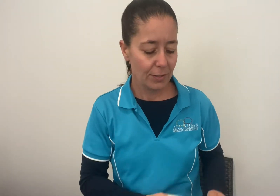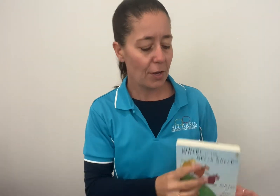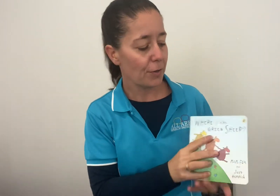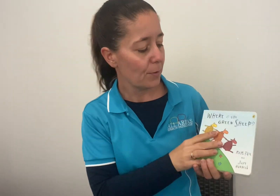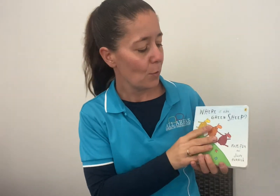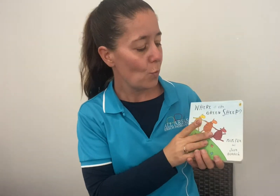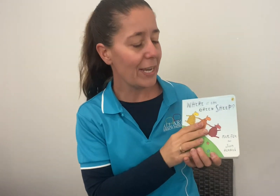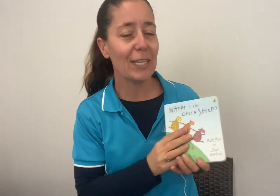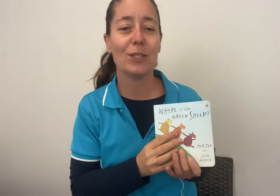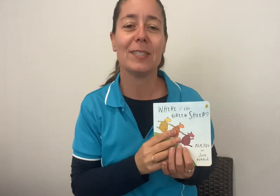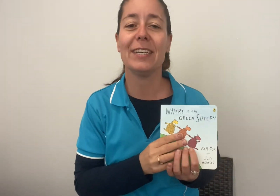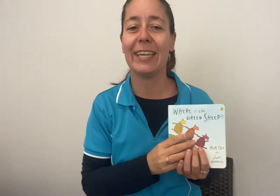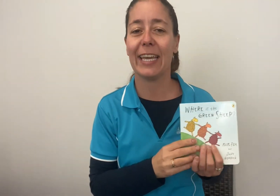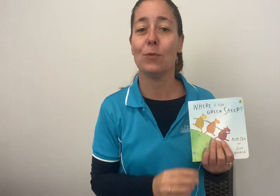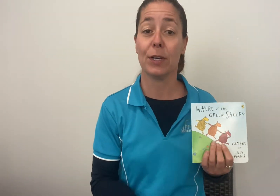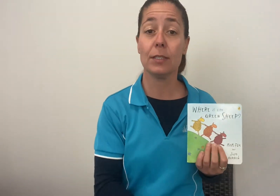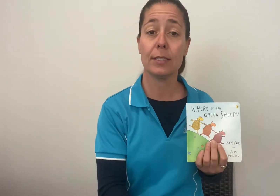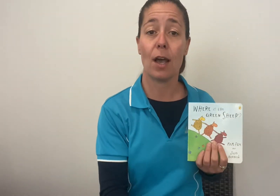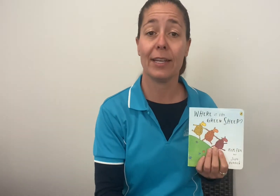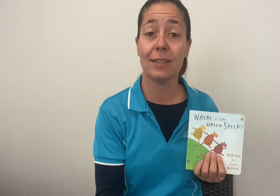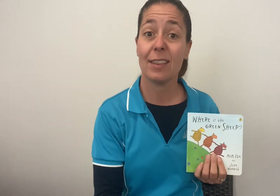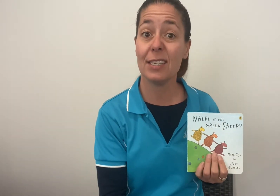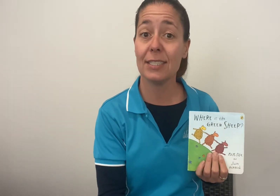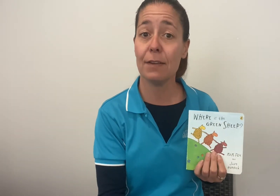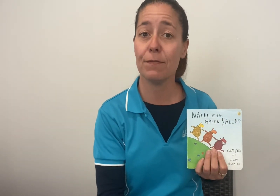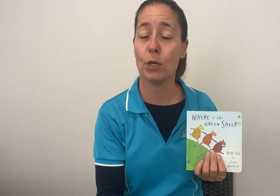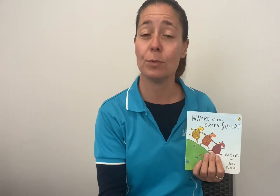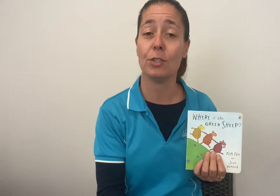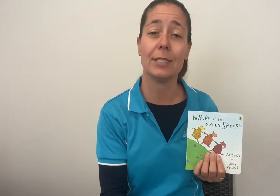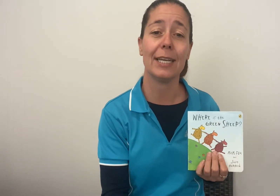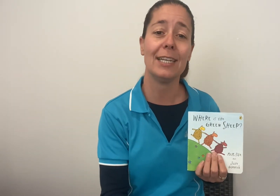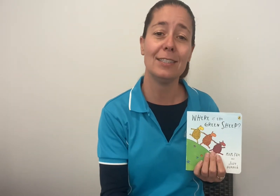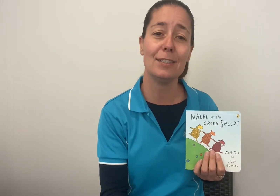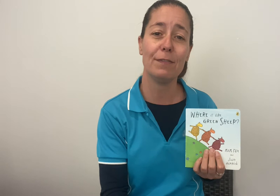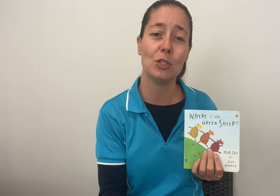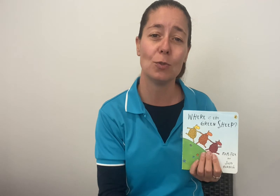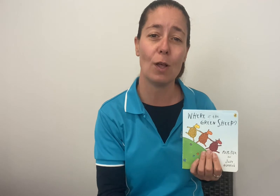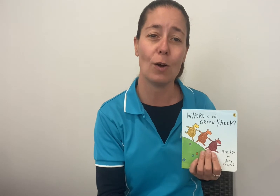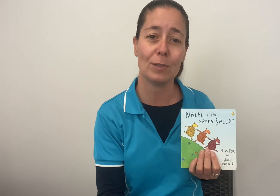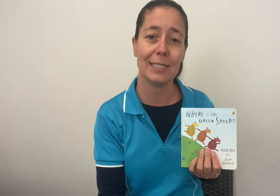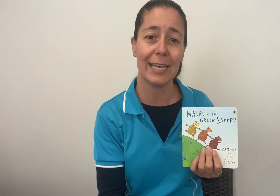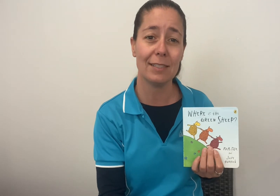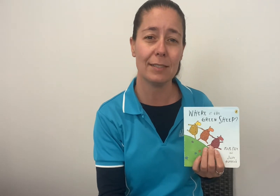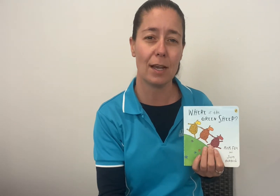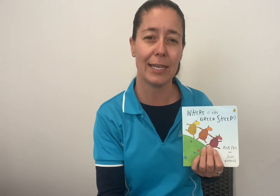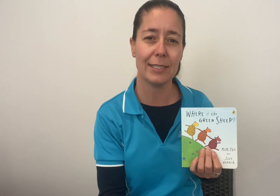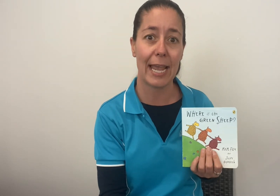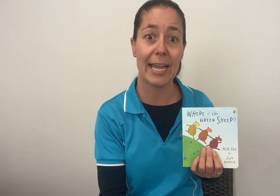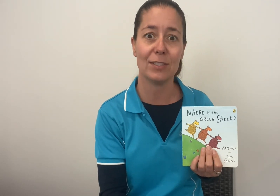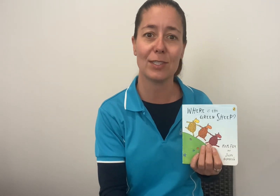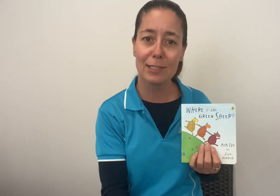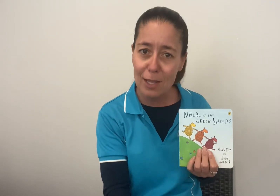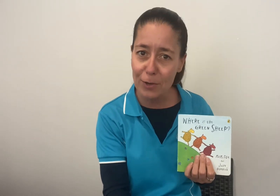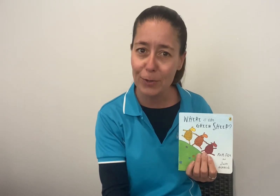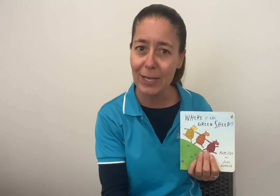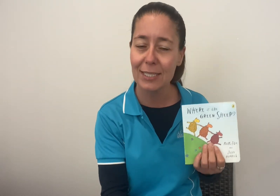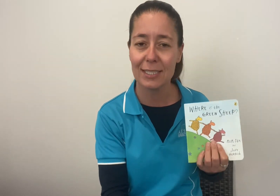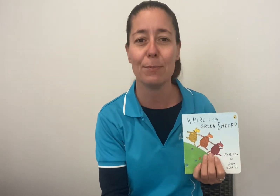So we are using keyword sign. This involves using individual Auslan signs and slow